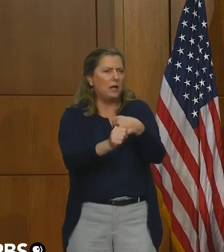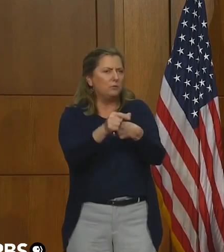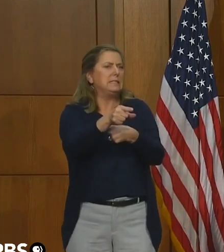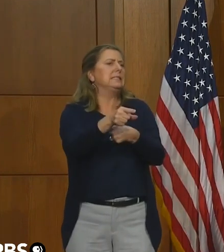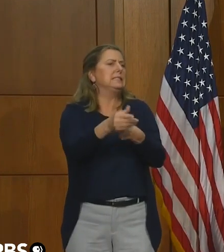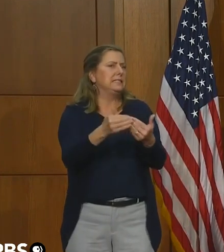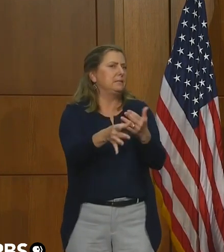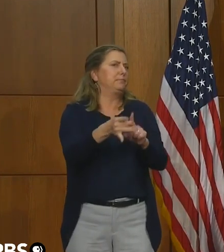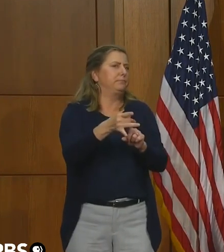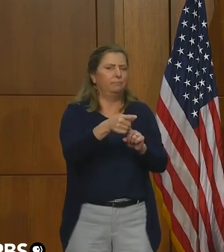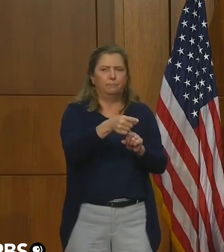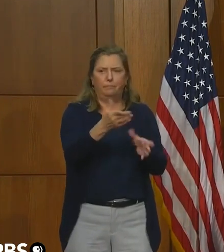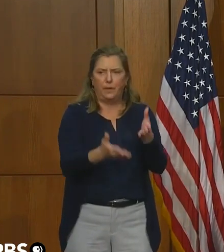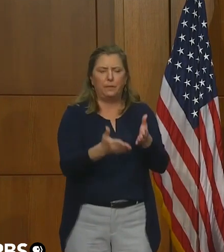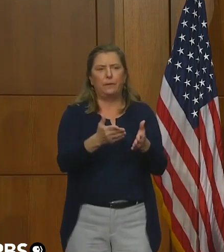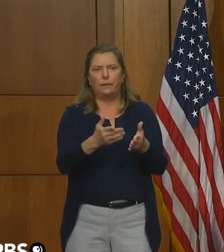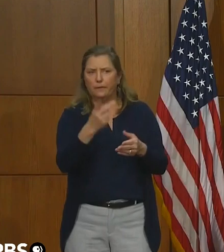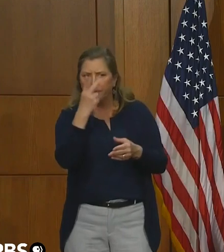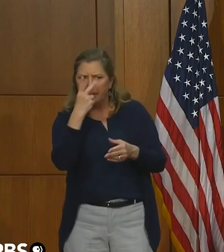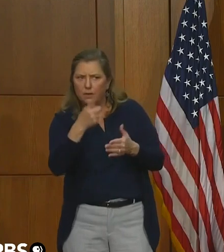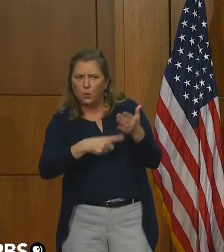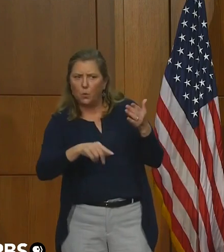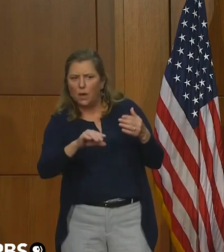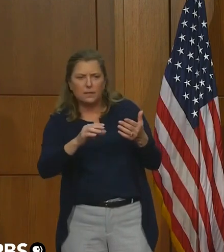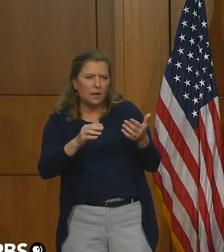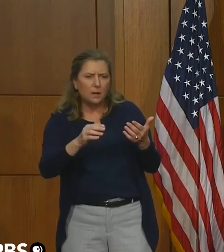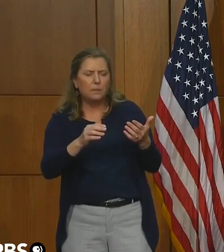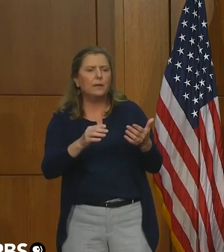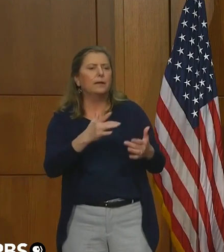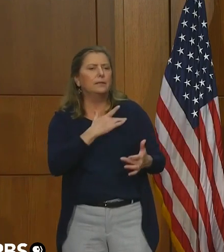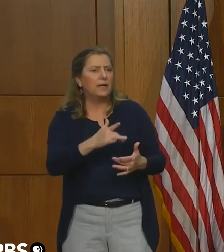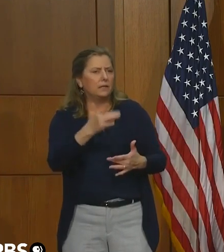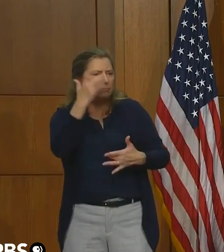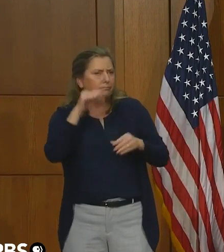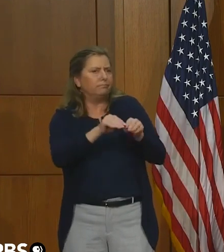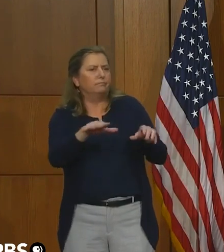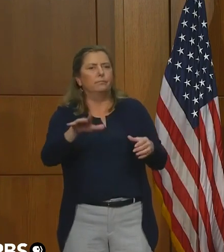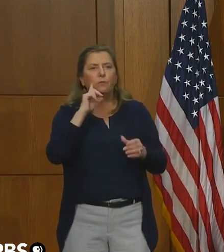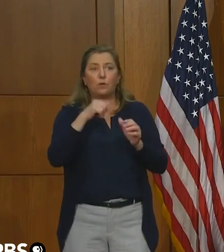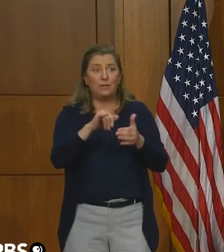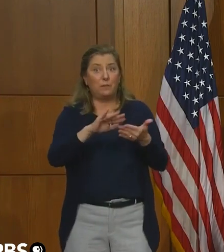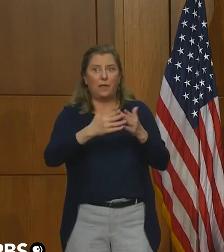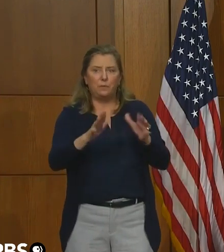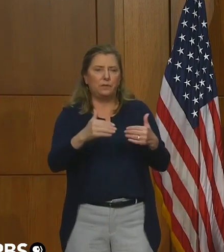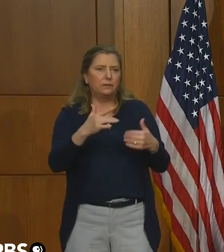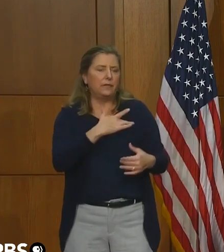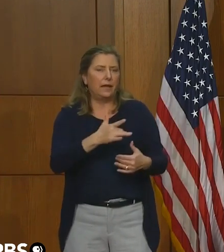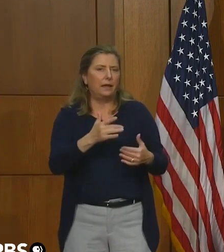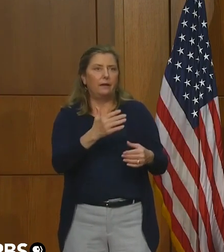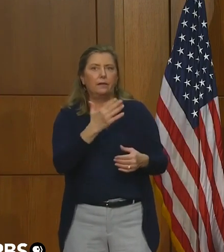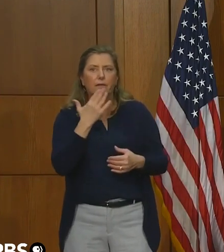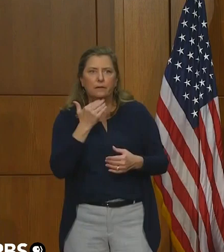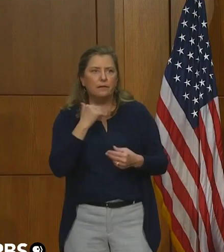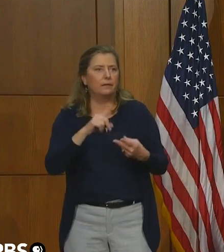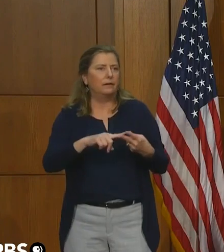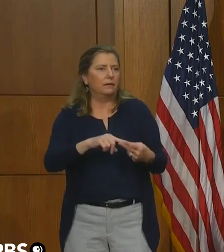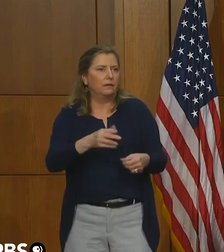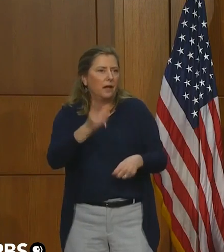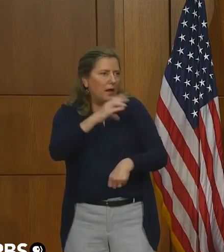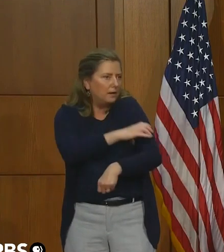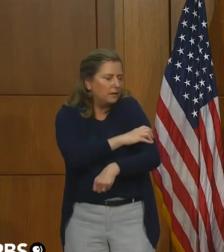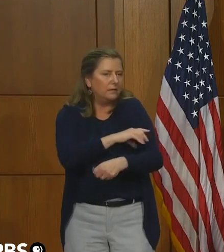at prevalence of chronic conditions like diabetes, hypertension, heart disease, that sort of thing,